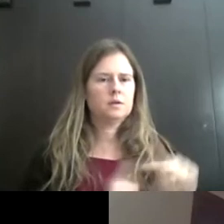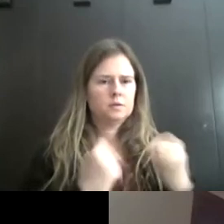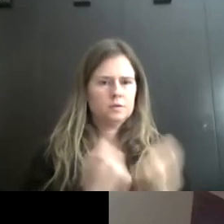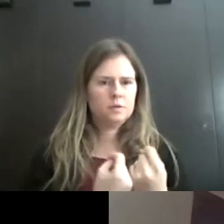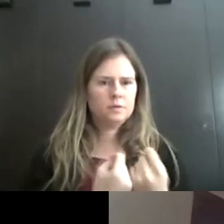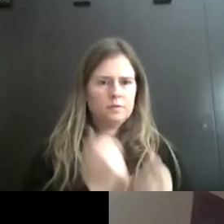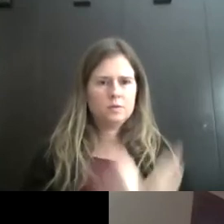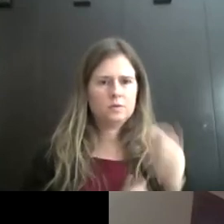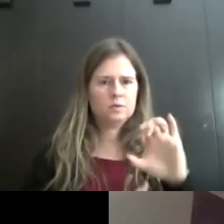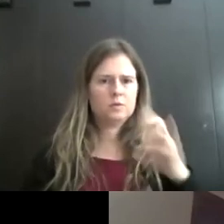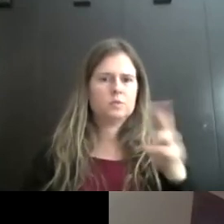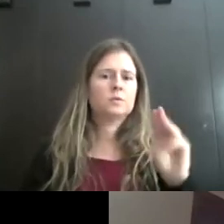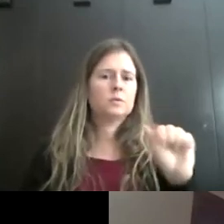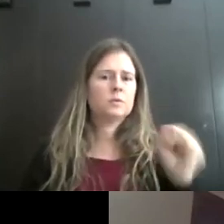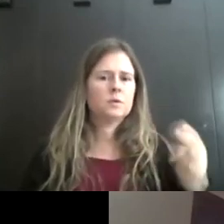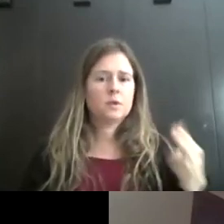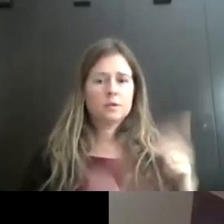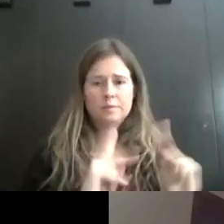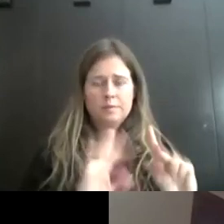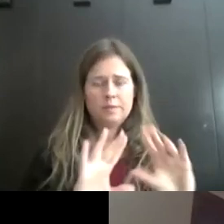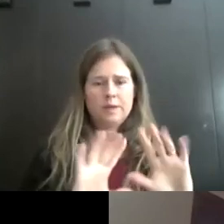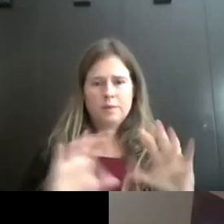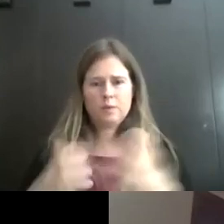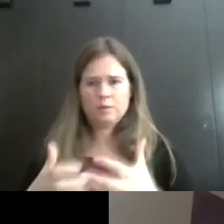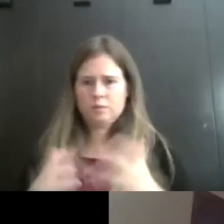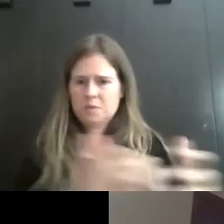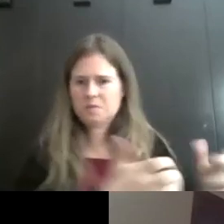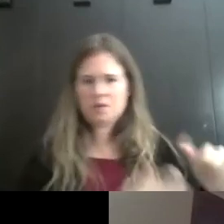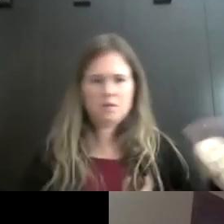fairly non-recognized. So